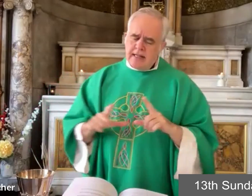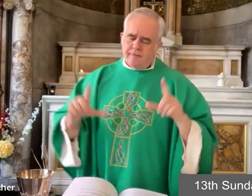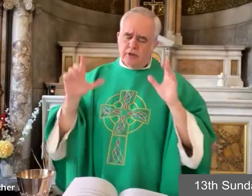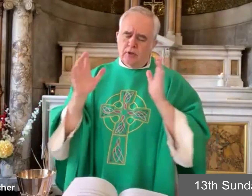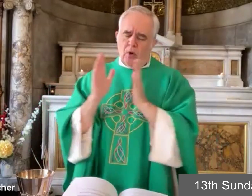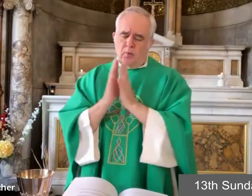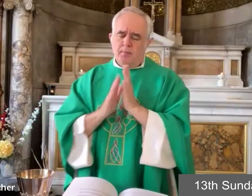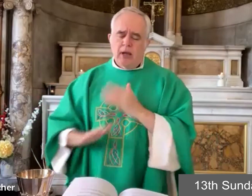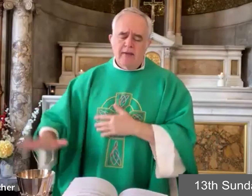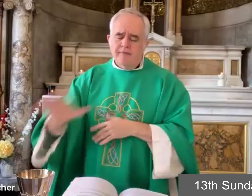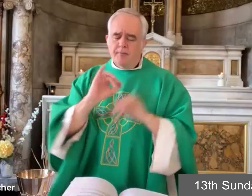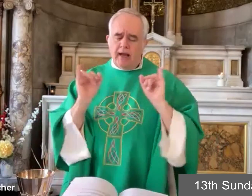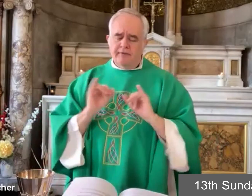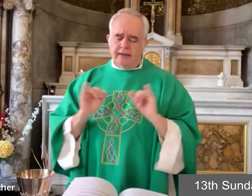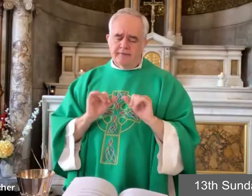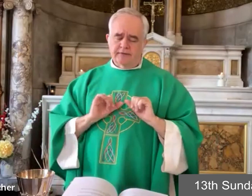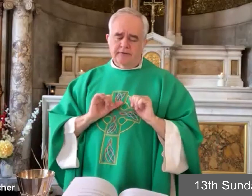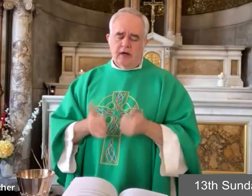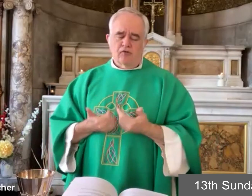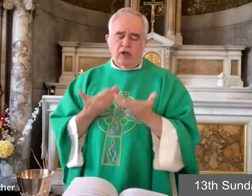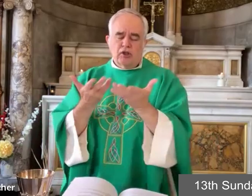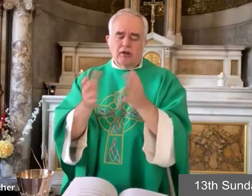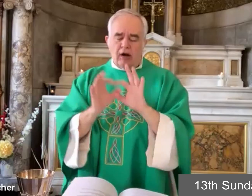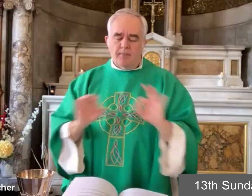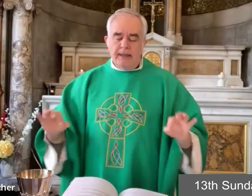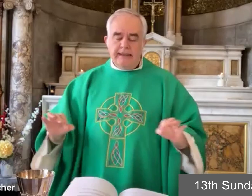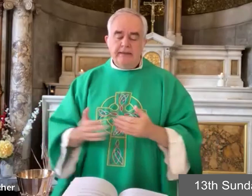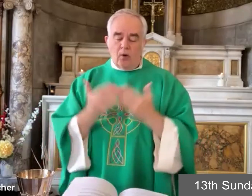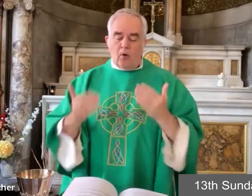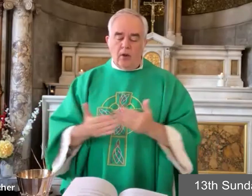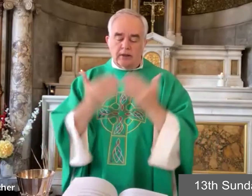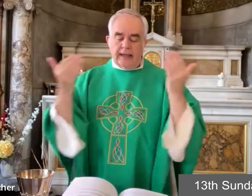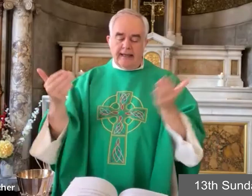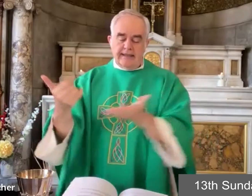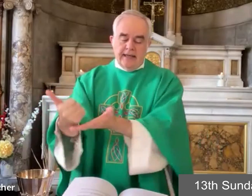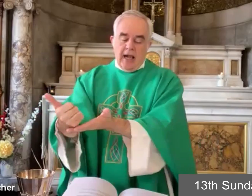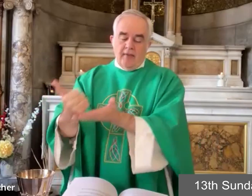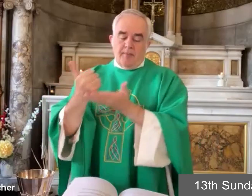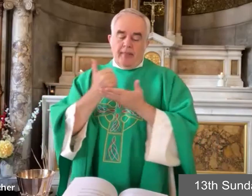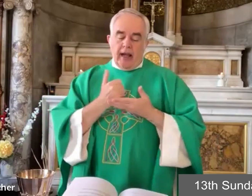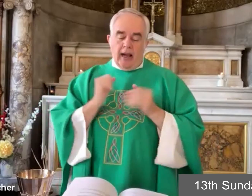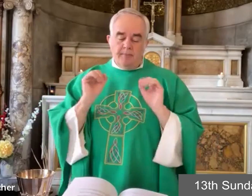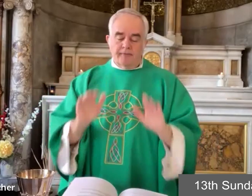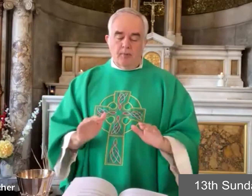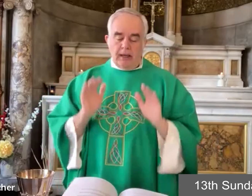Deliver us, Lord, we pray, from every evil. Grant us peace all our days, that by the help of your